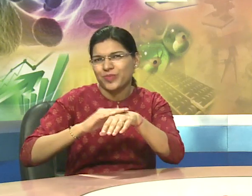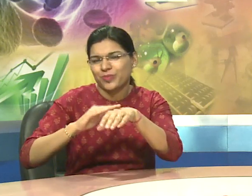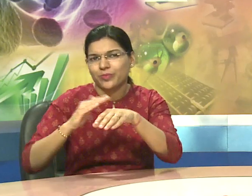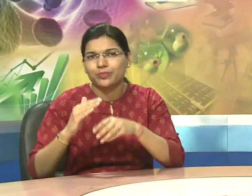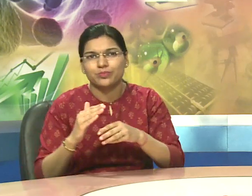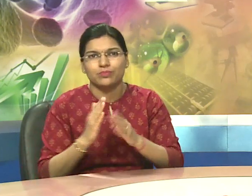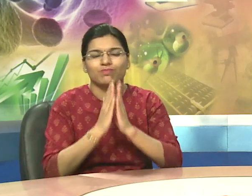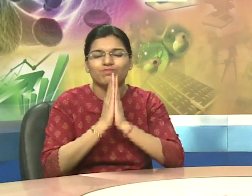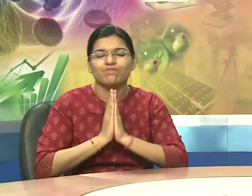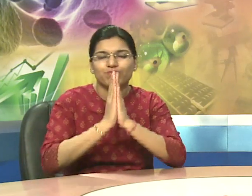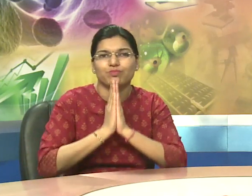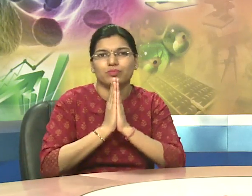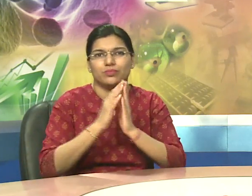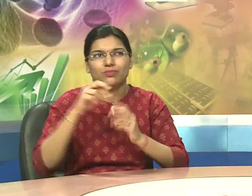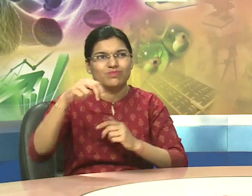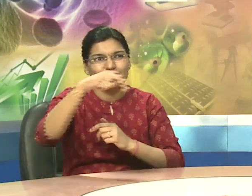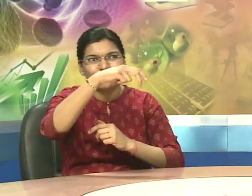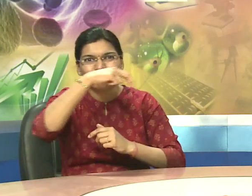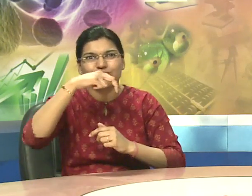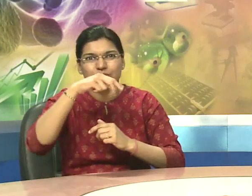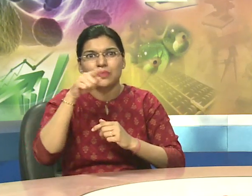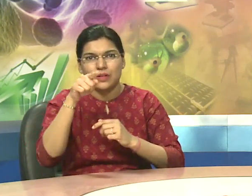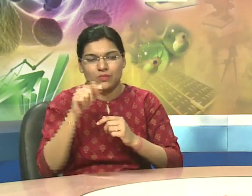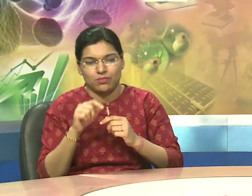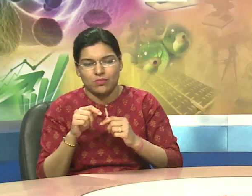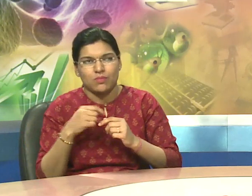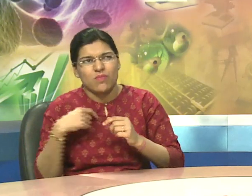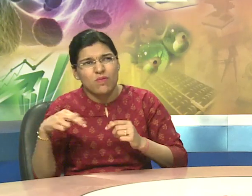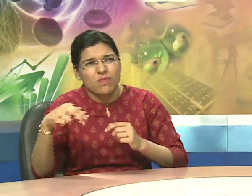From one place to another place in mountains, we travel.